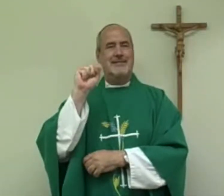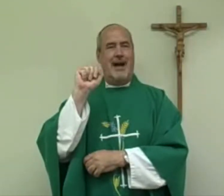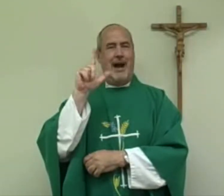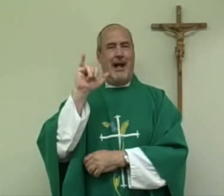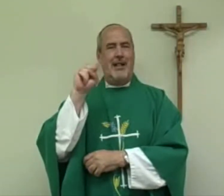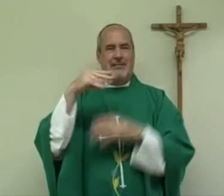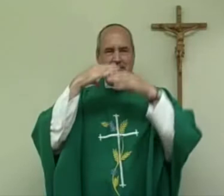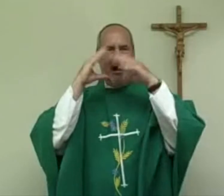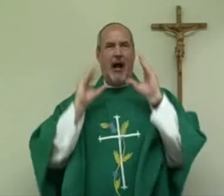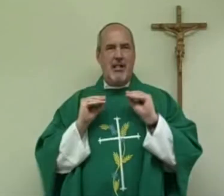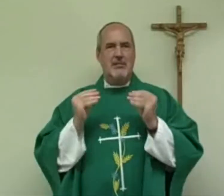Stalin.